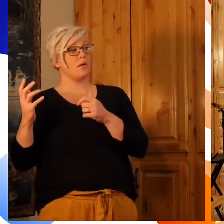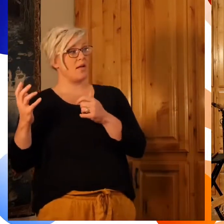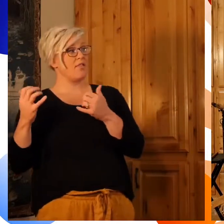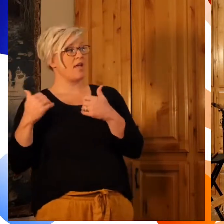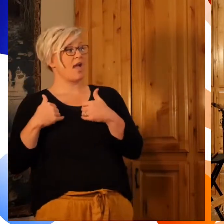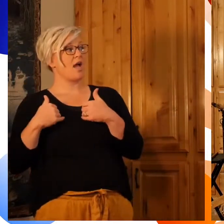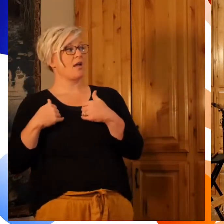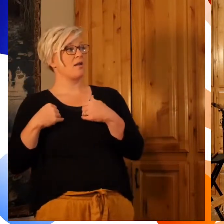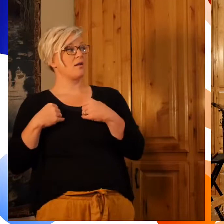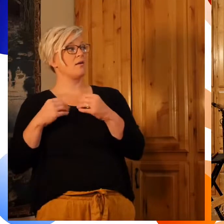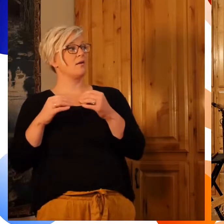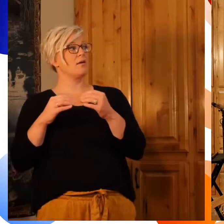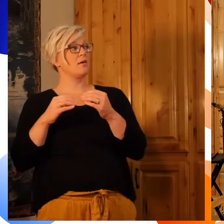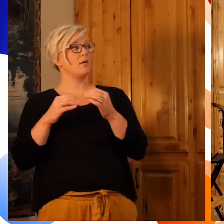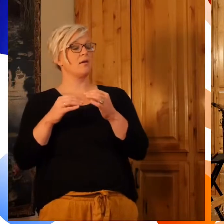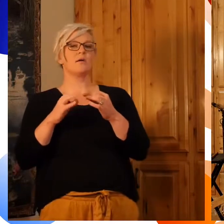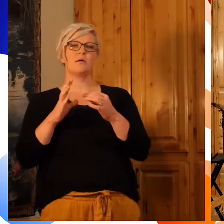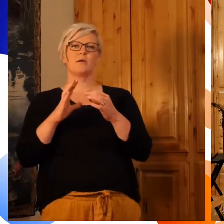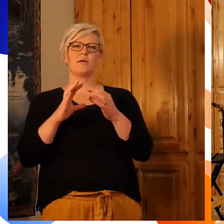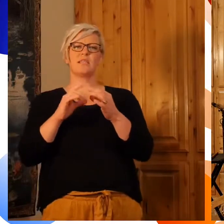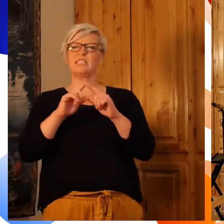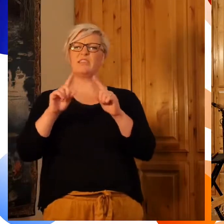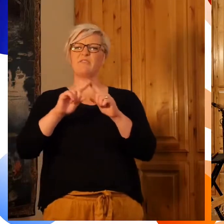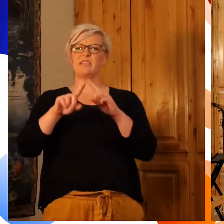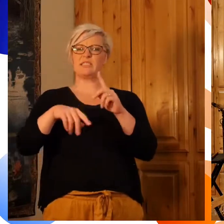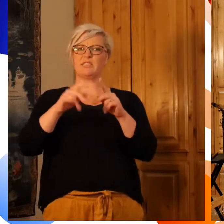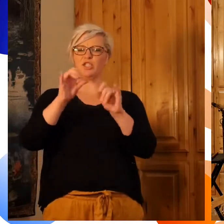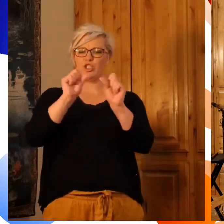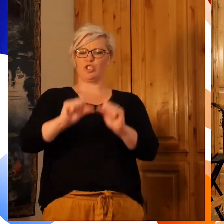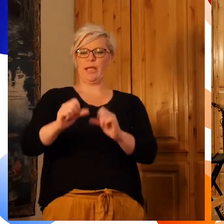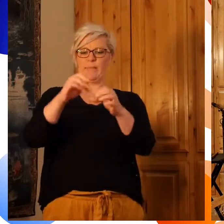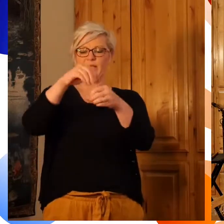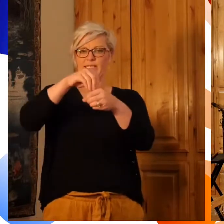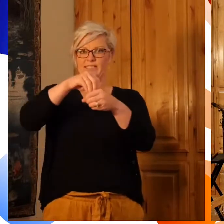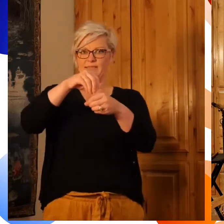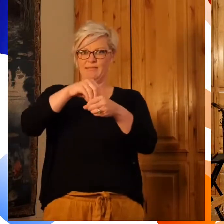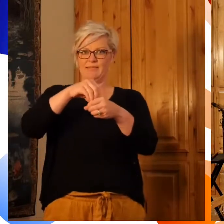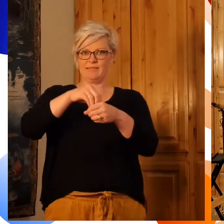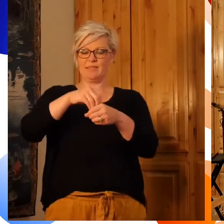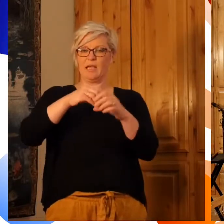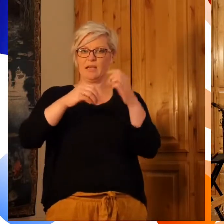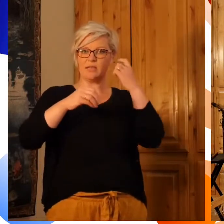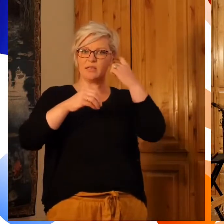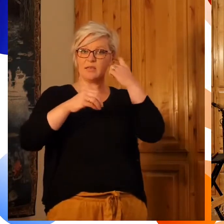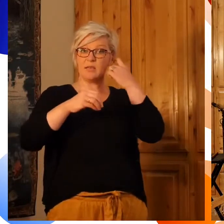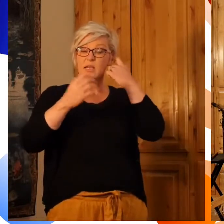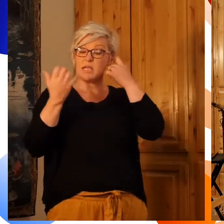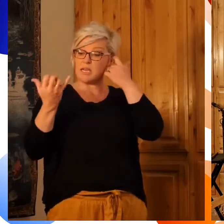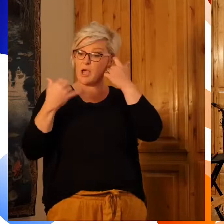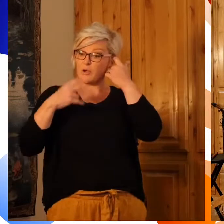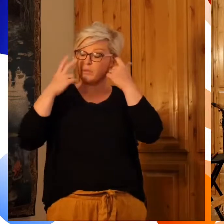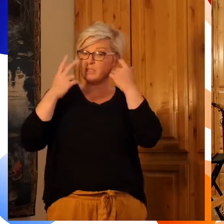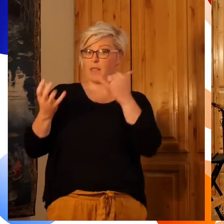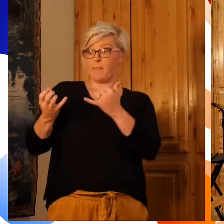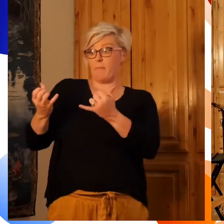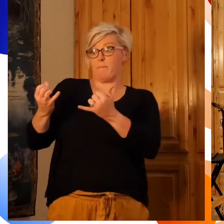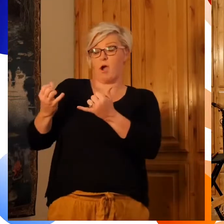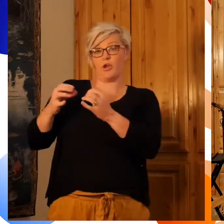bore. And when the new Bohm system flute that you see in the modern orchestra came along, all the classical